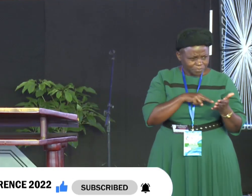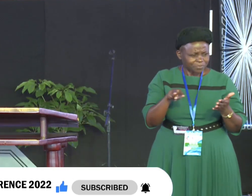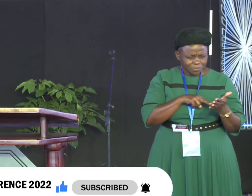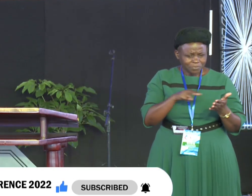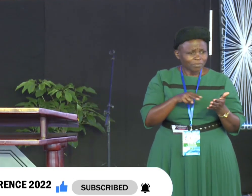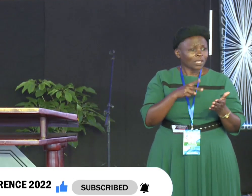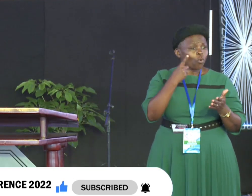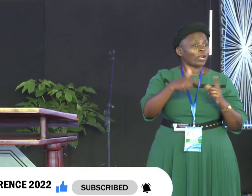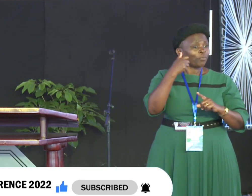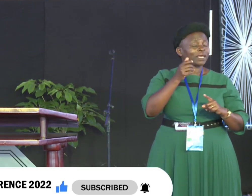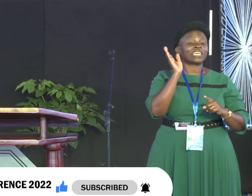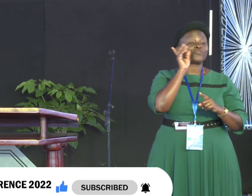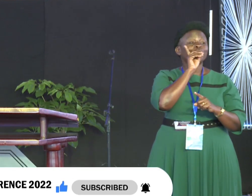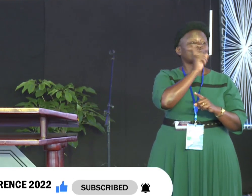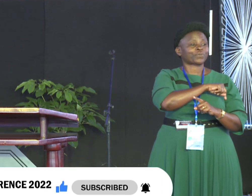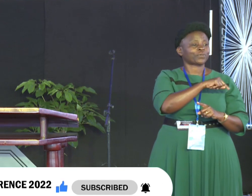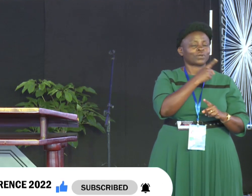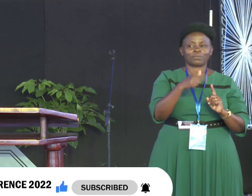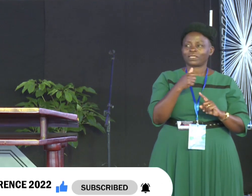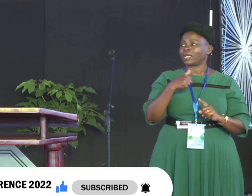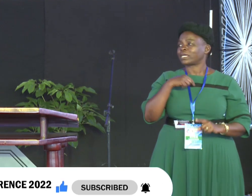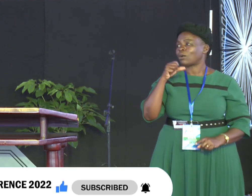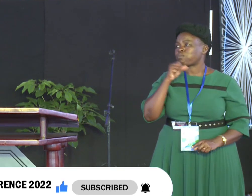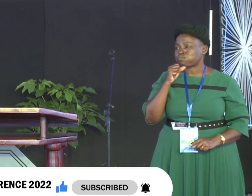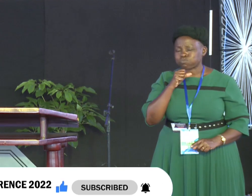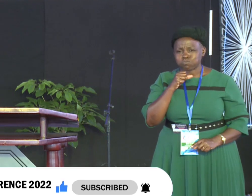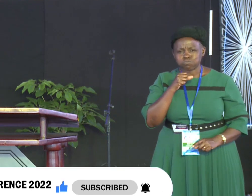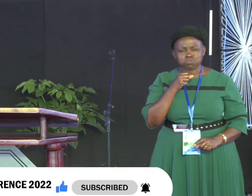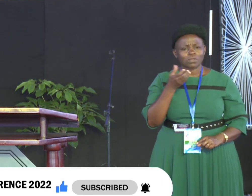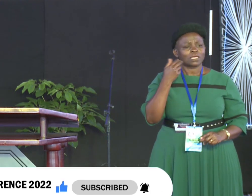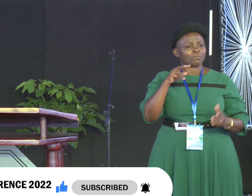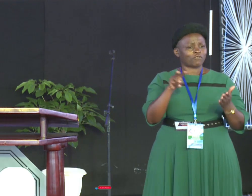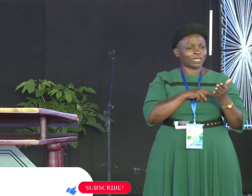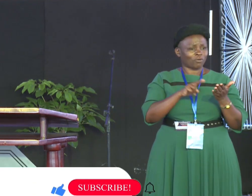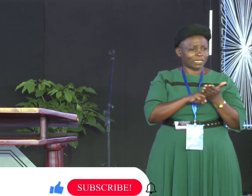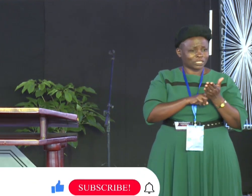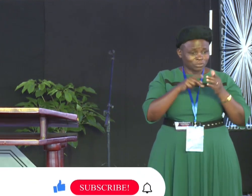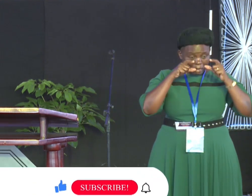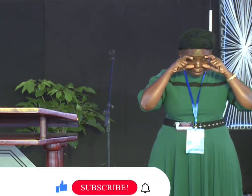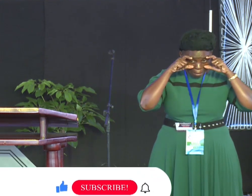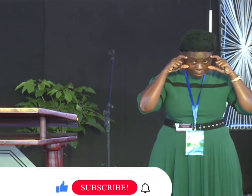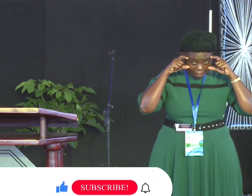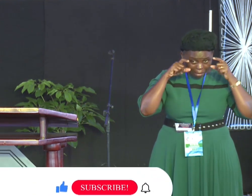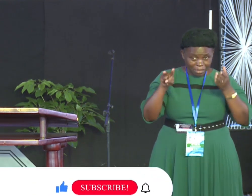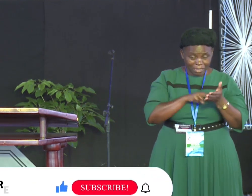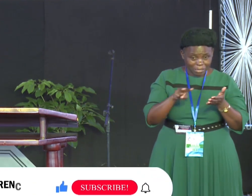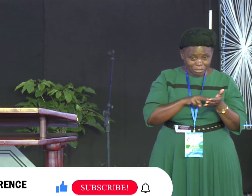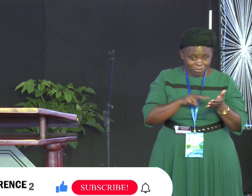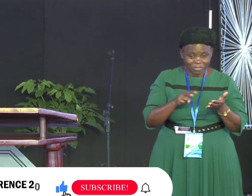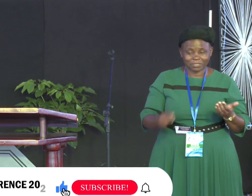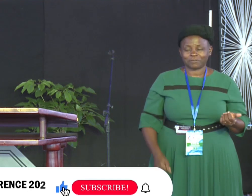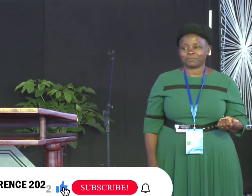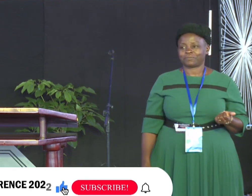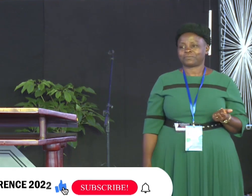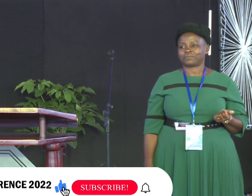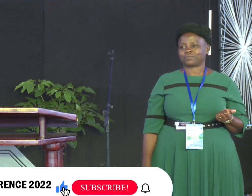I read the Bible in January and I finished it in 1 month. Nekati nkadi dalisi jisomesa galubindi kati jisomesa galubindi. I used to read without the specs, but now I need